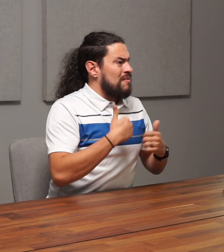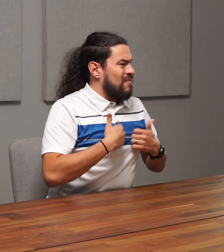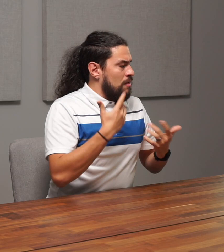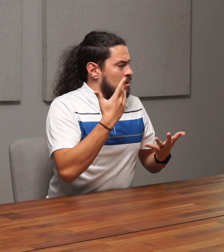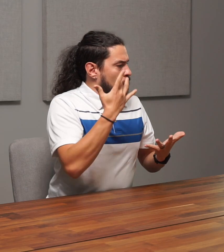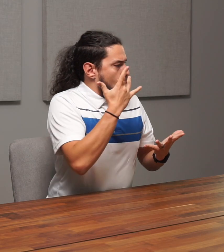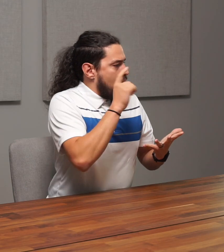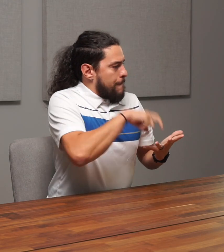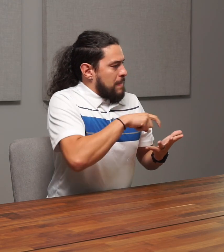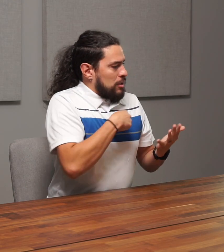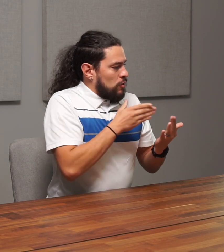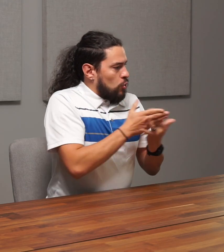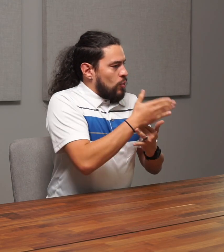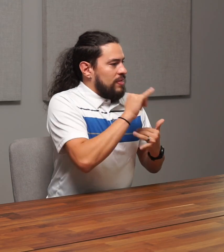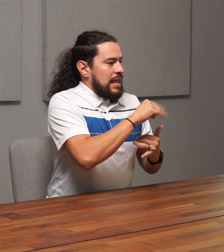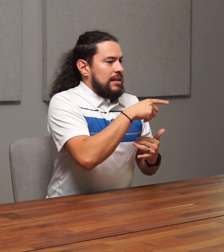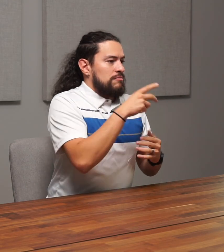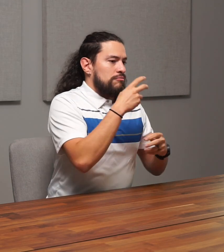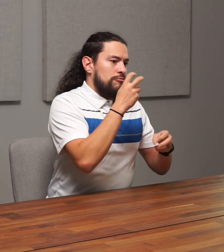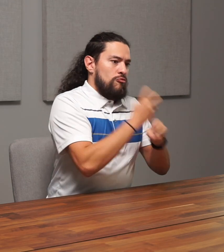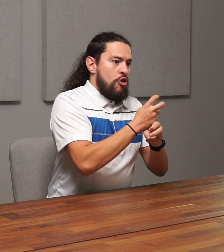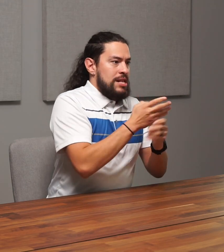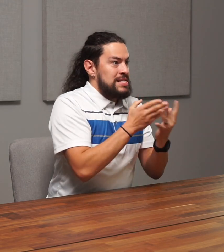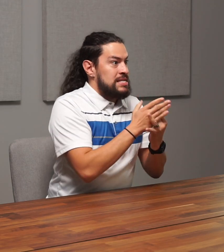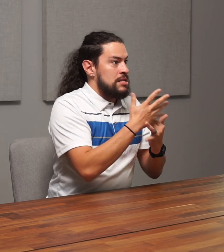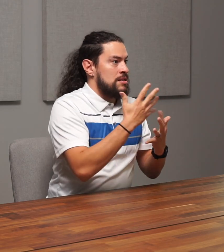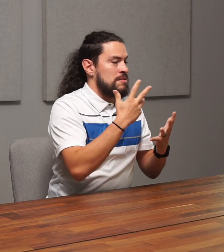that we have in life through that sinful nature